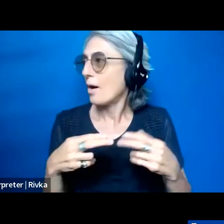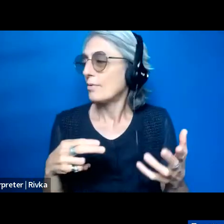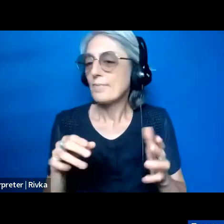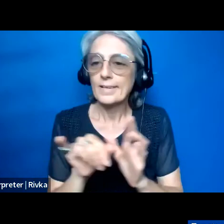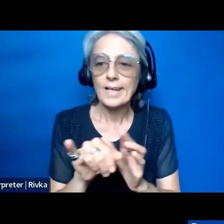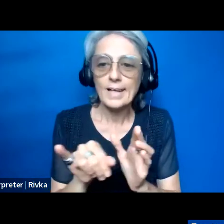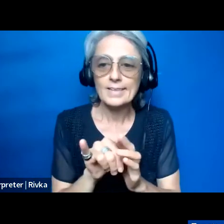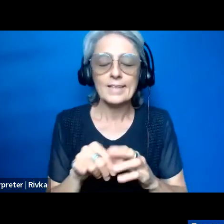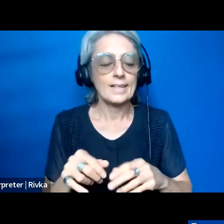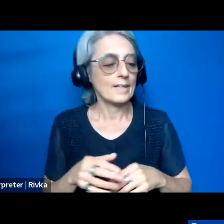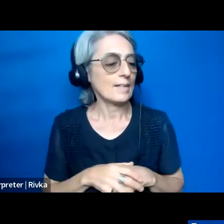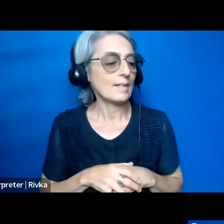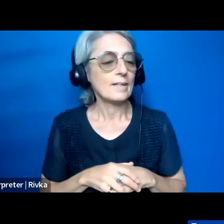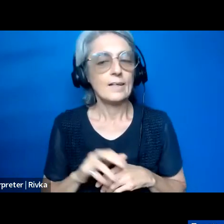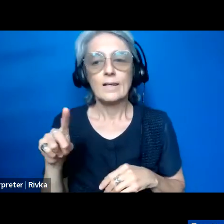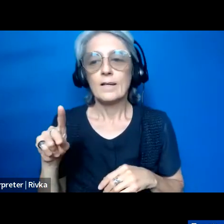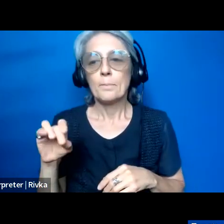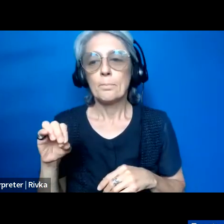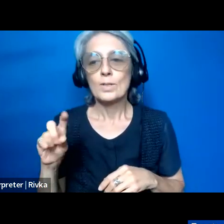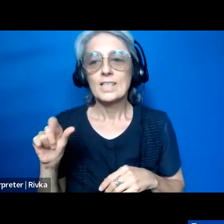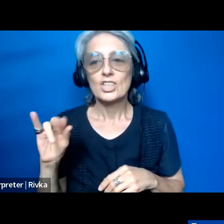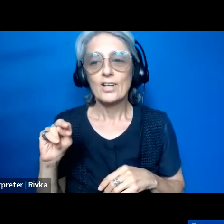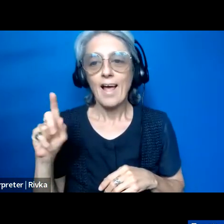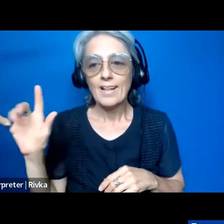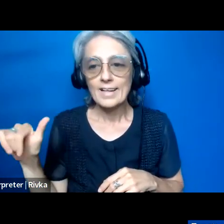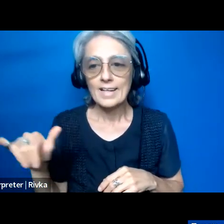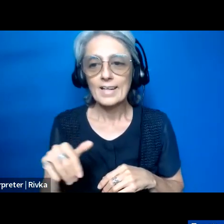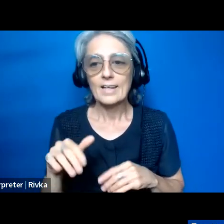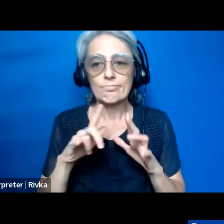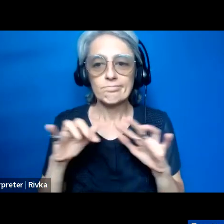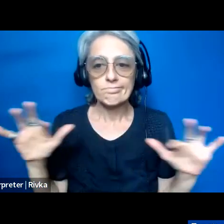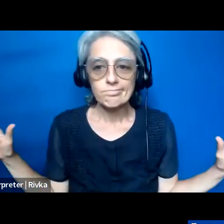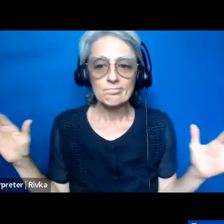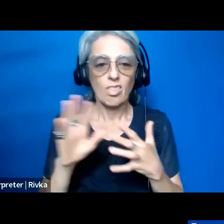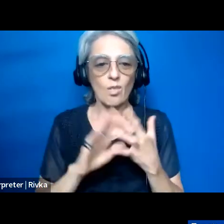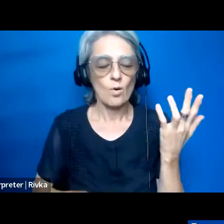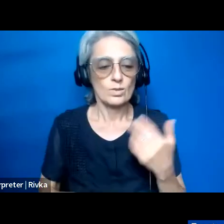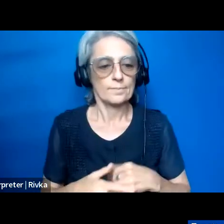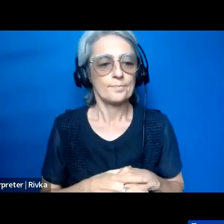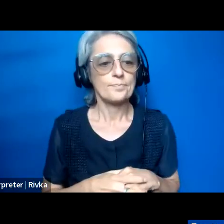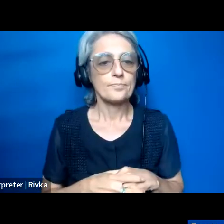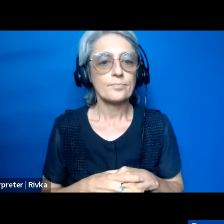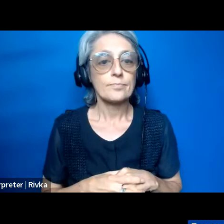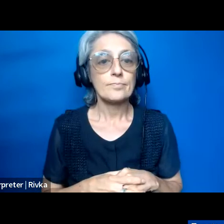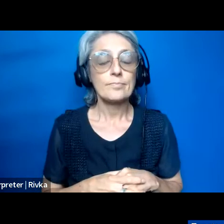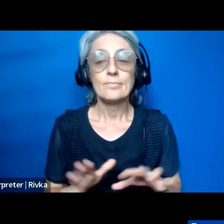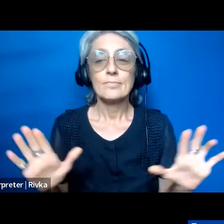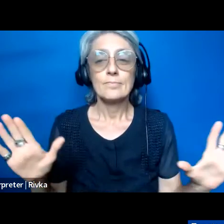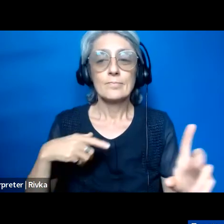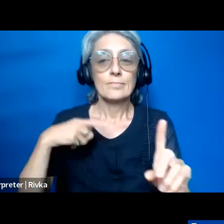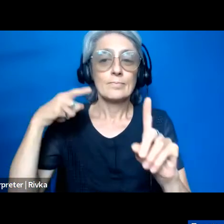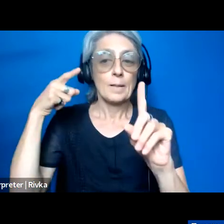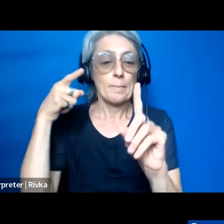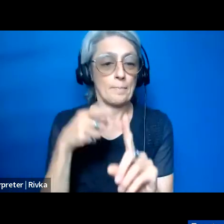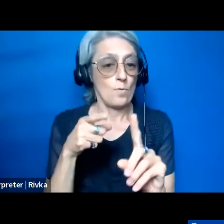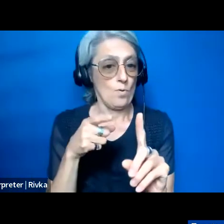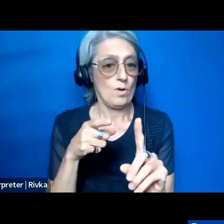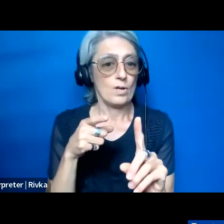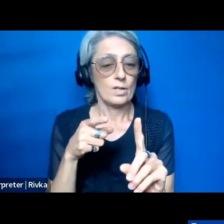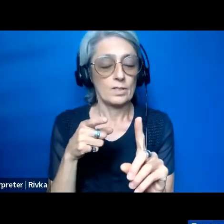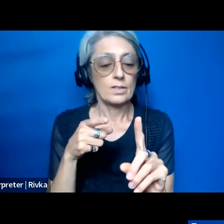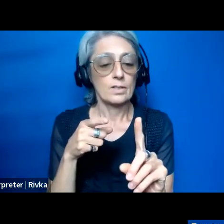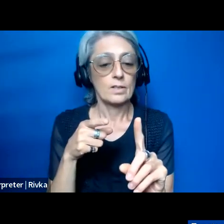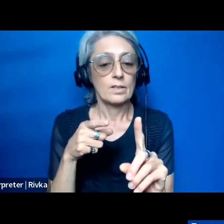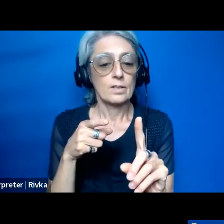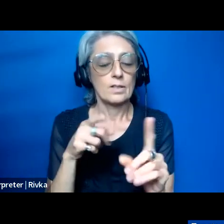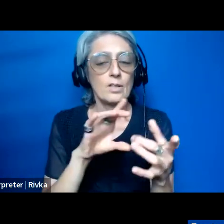identity, positionality, and so on. What I was getting at when I brought up the